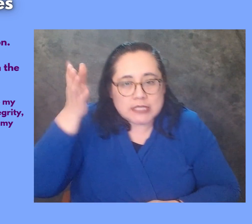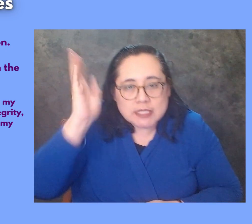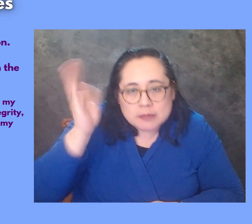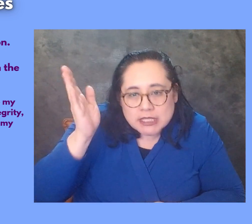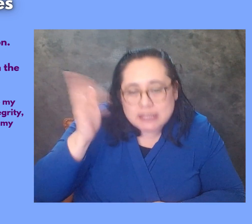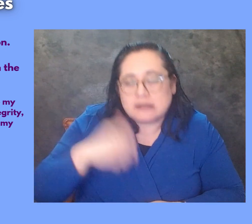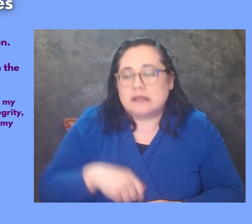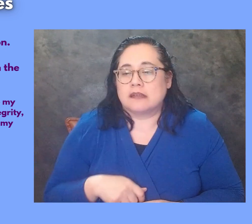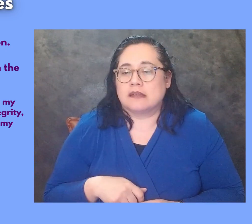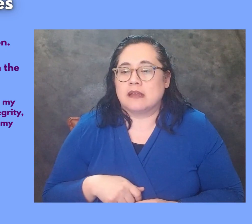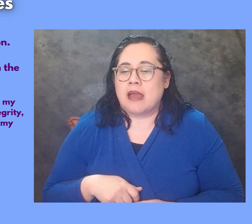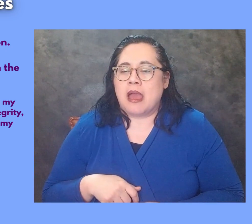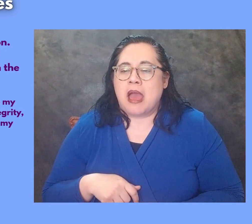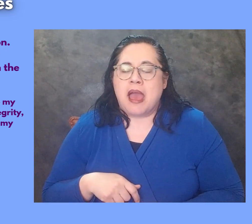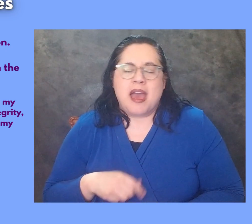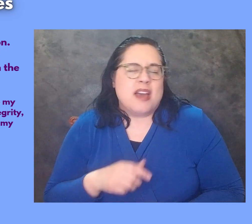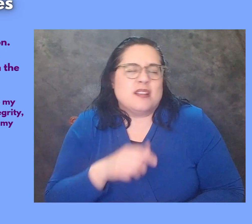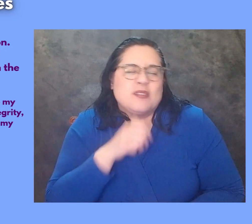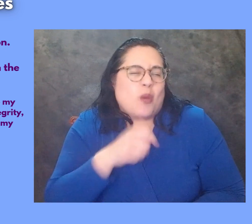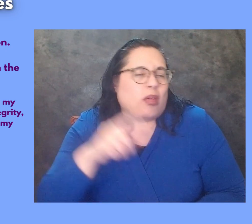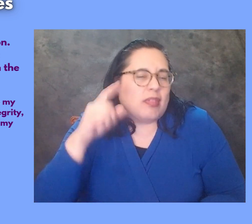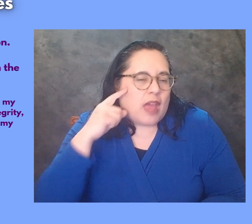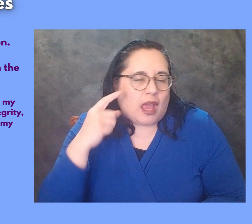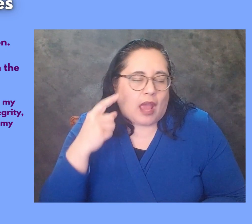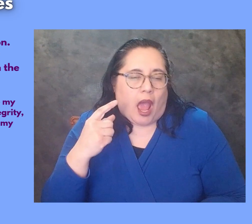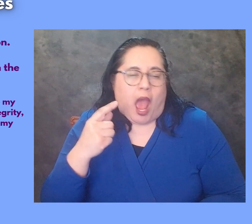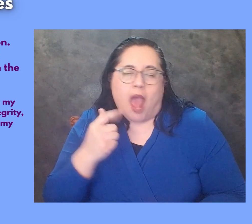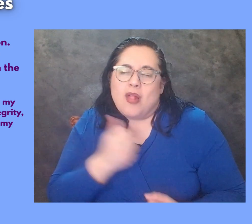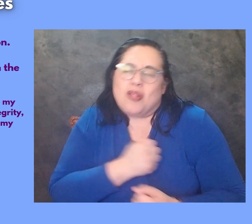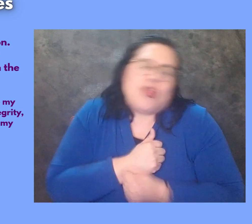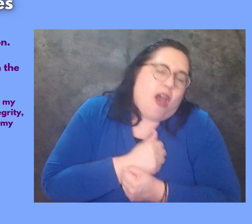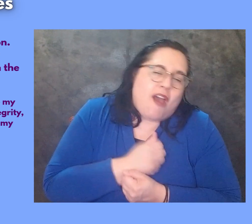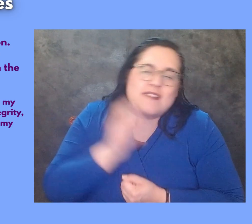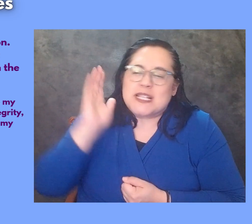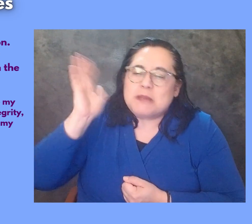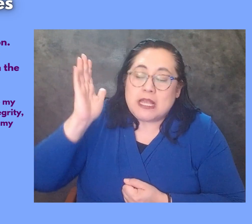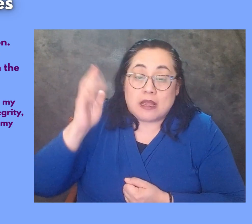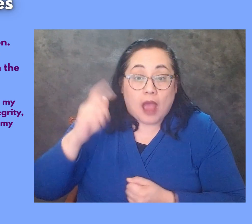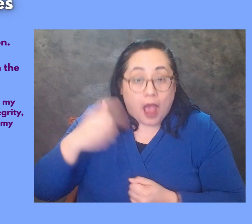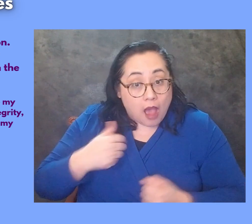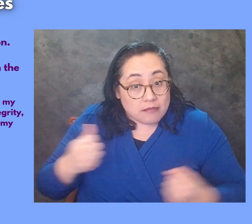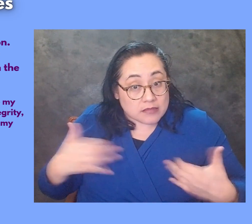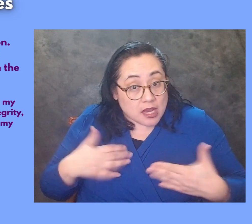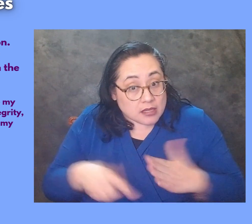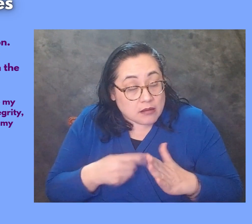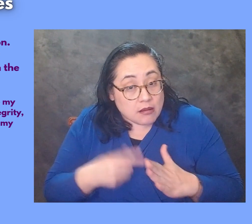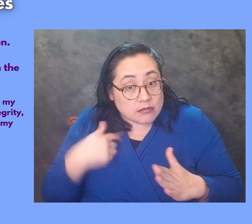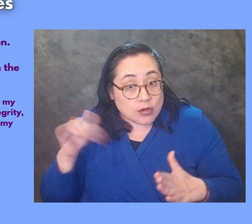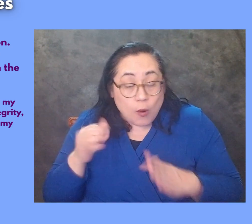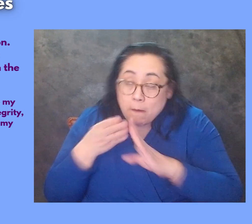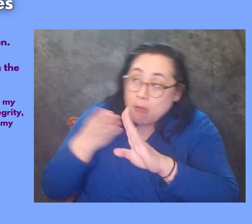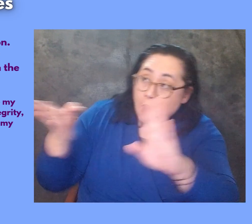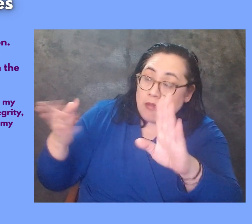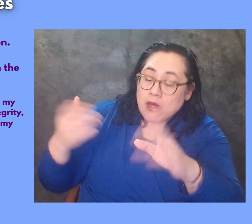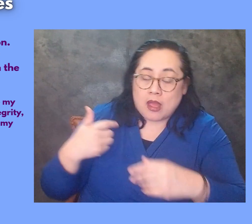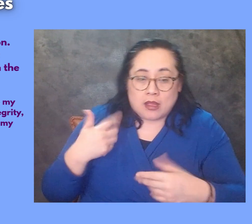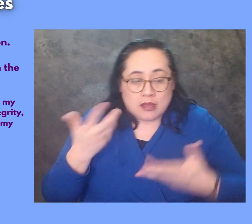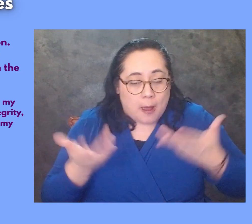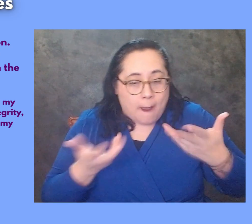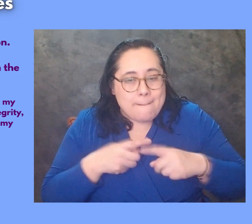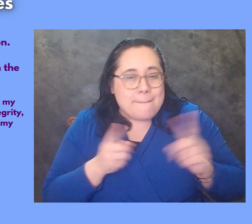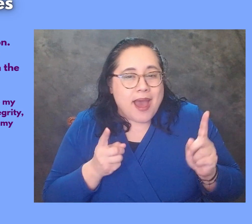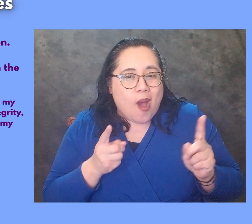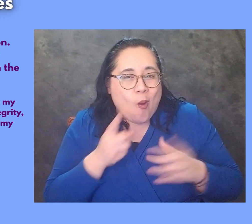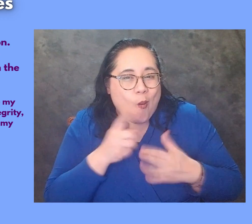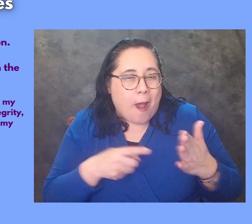like, I'll receive requests for speaking. And I want you to know, I don't want you to think I love speaking. I'm scared sometimes